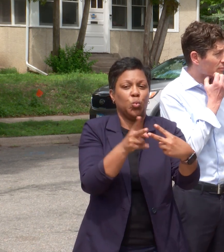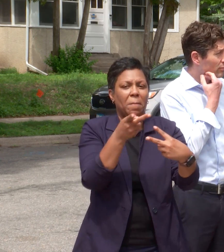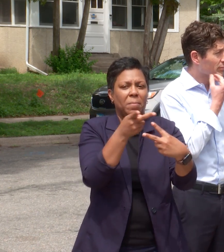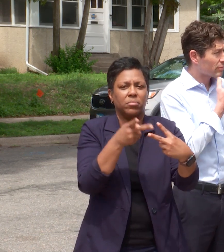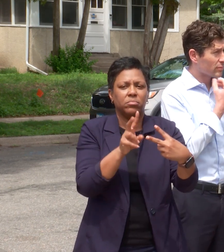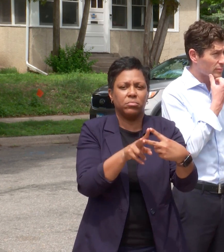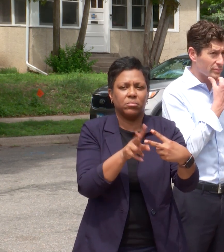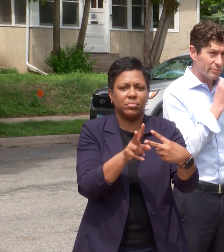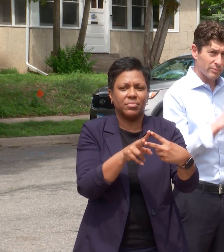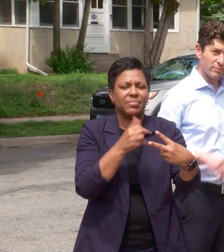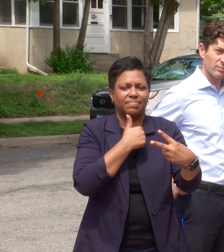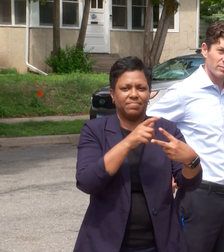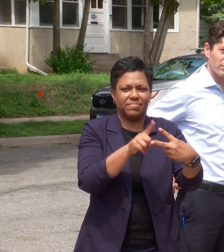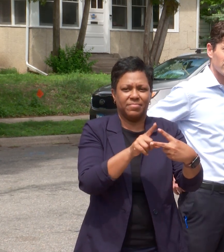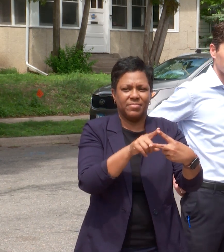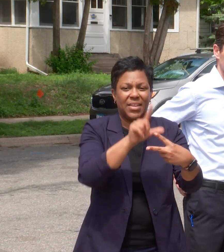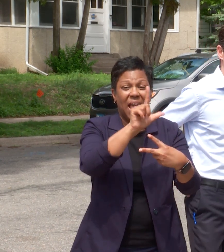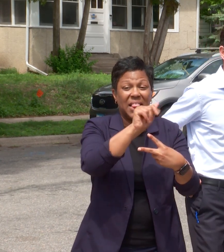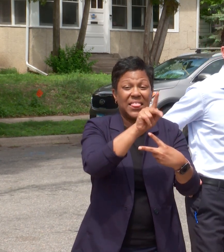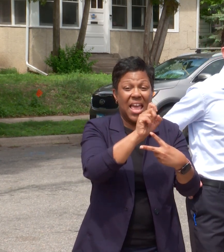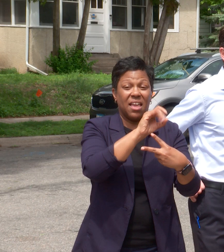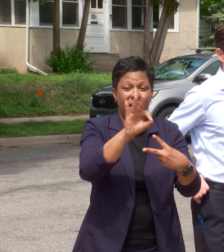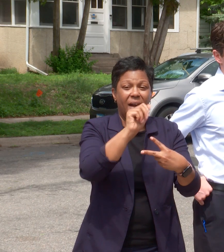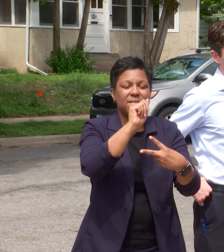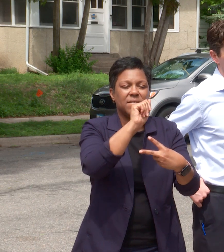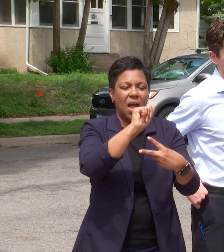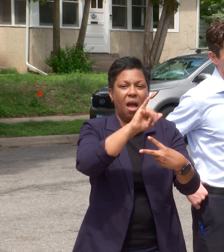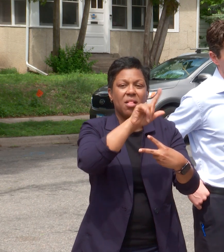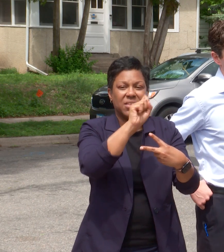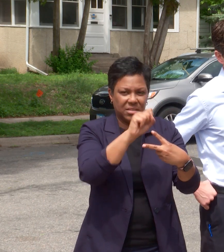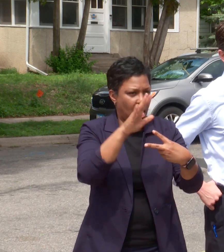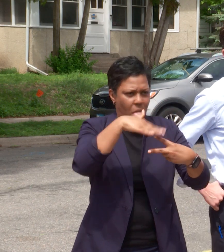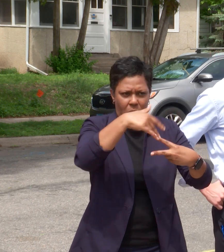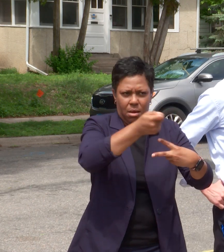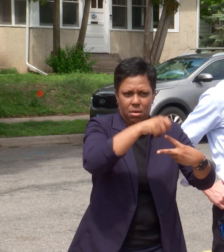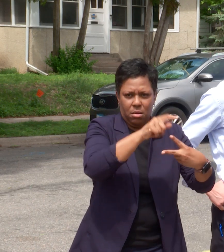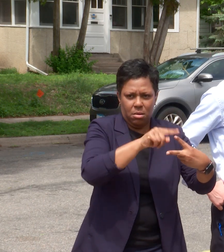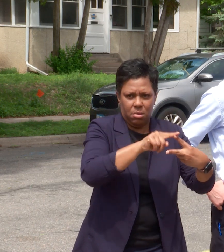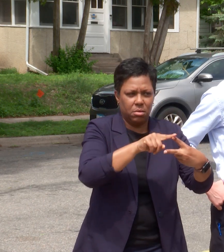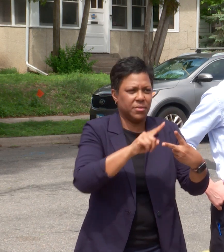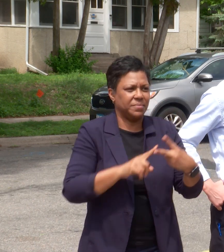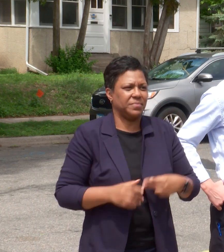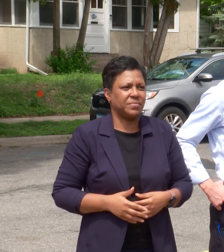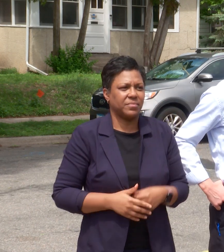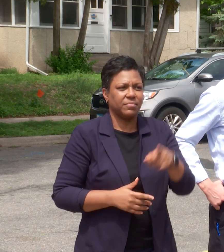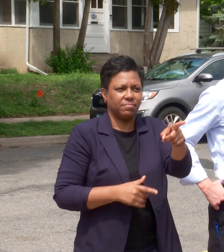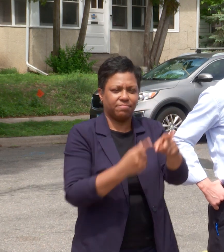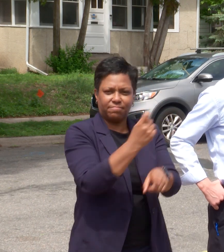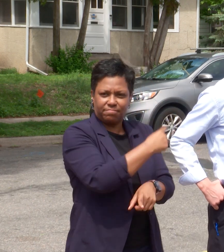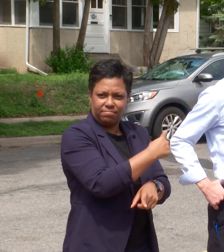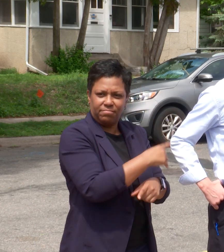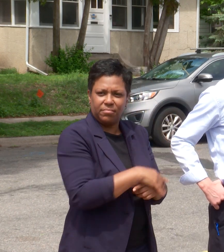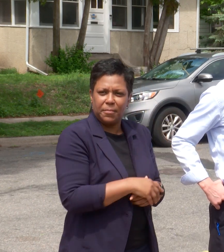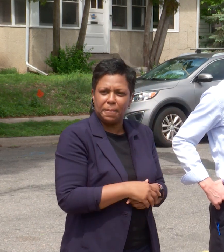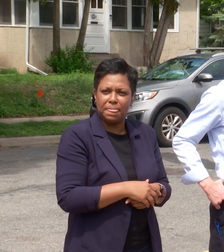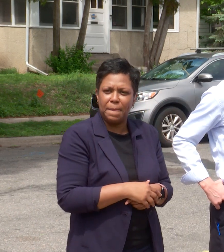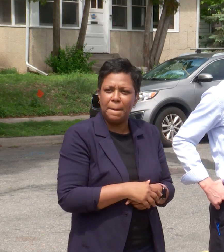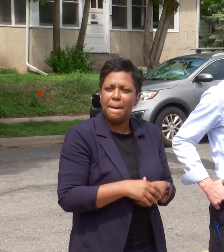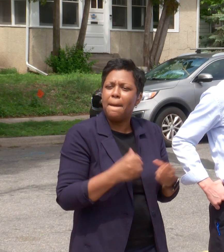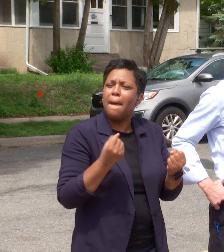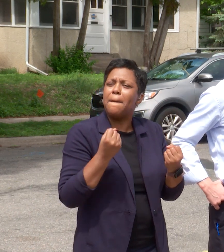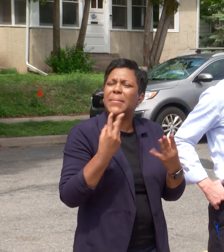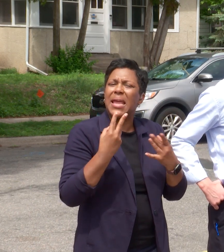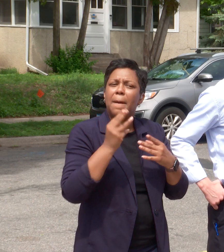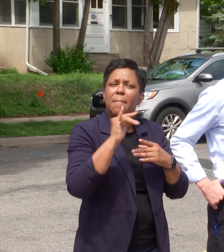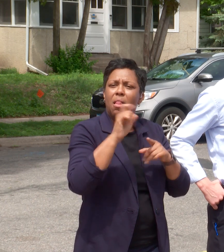Okay. I think we're talking about the total number of miles of streetlights that are actually out there. I know you said last year was about a mile is fixed. This year it's